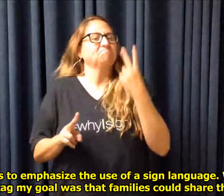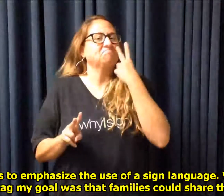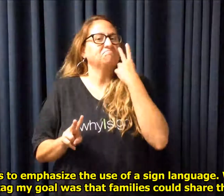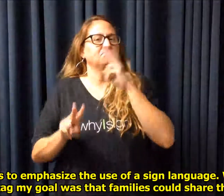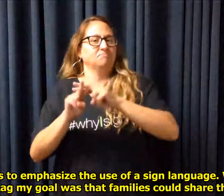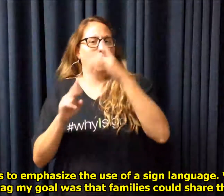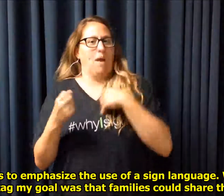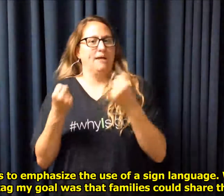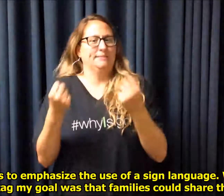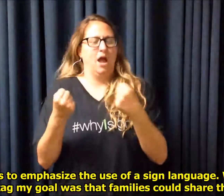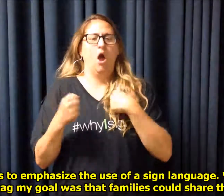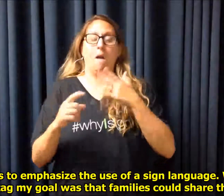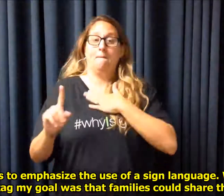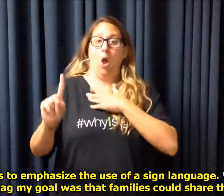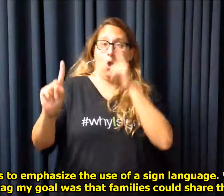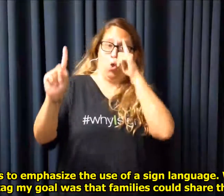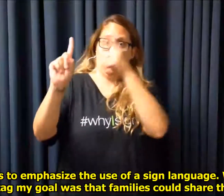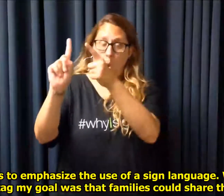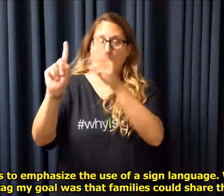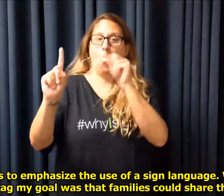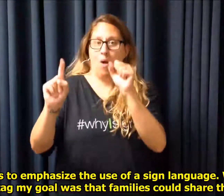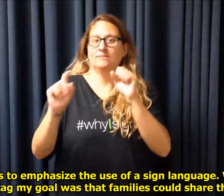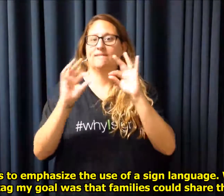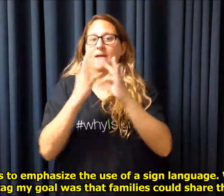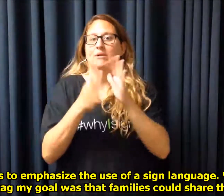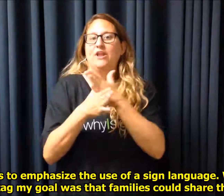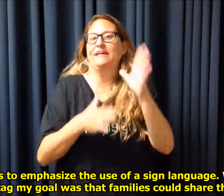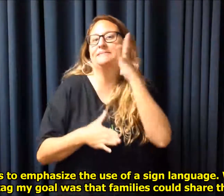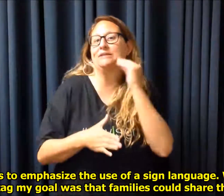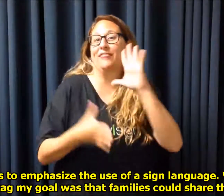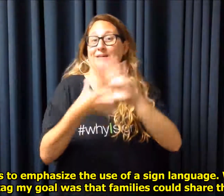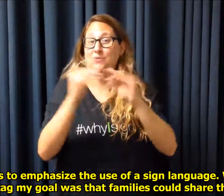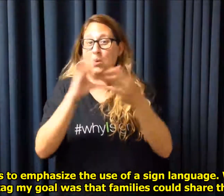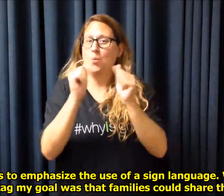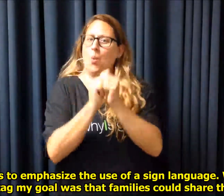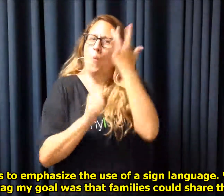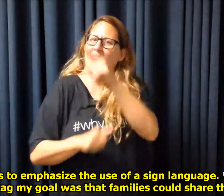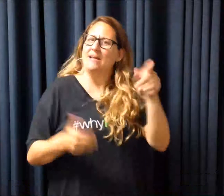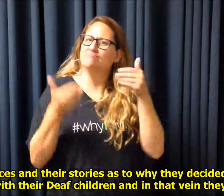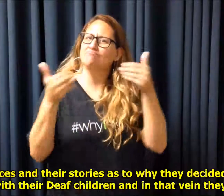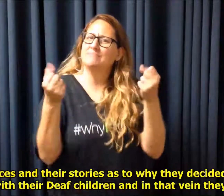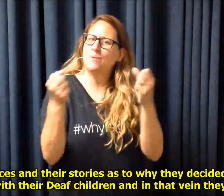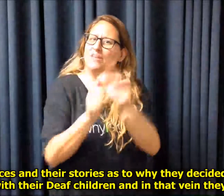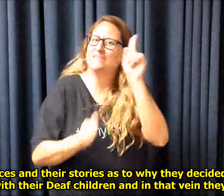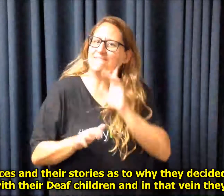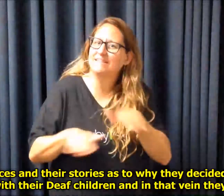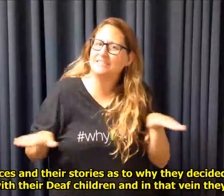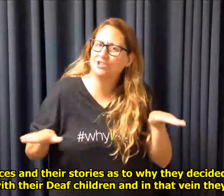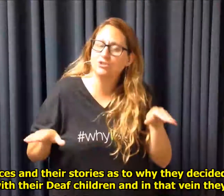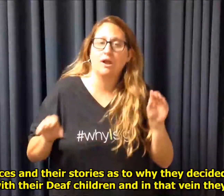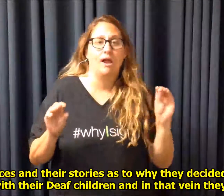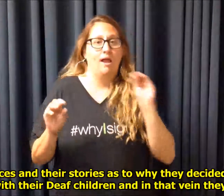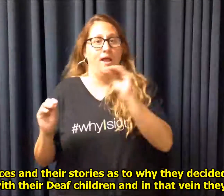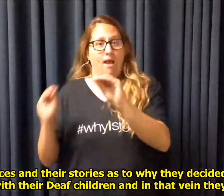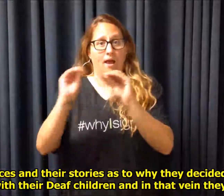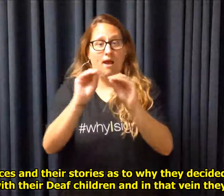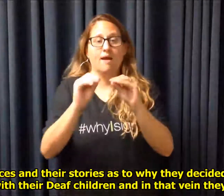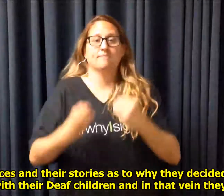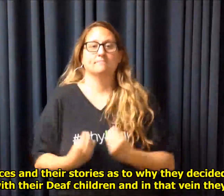sign language. With this hashtag, my goal was that families could share their experiences and their stories as to why they decided to sign with their